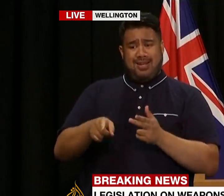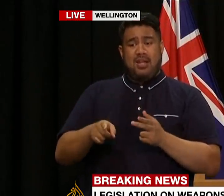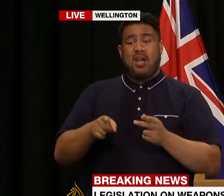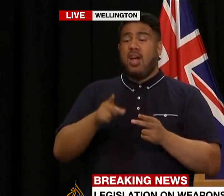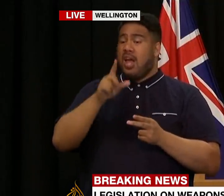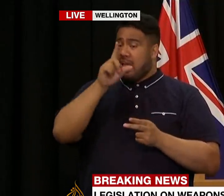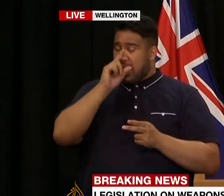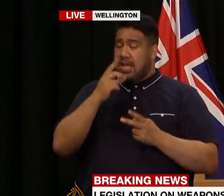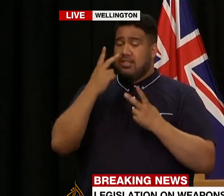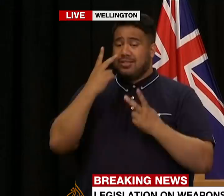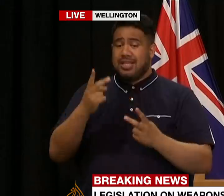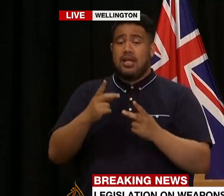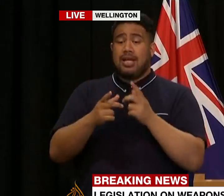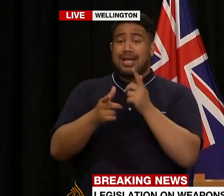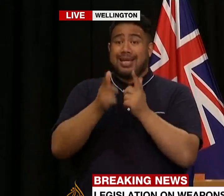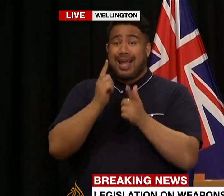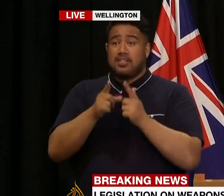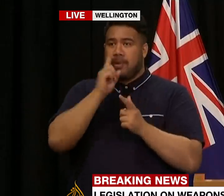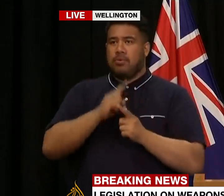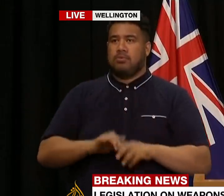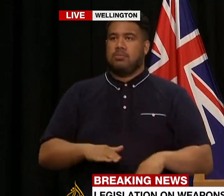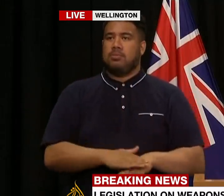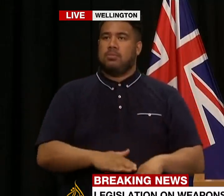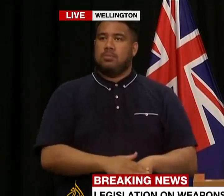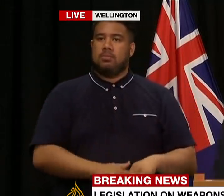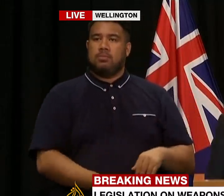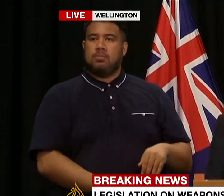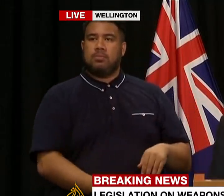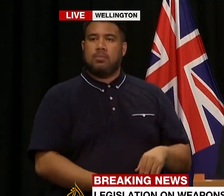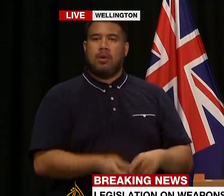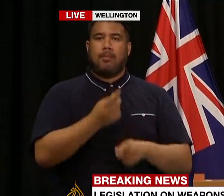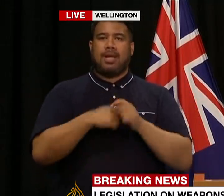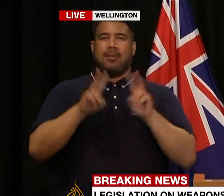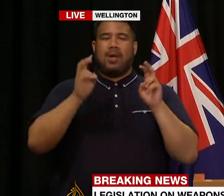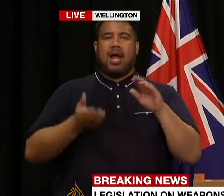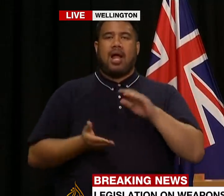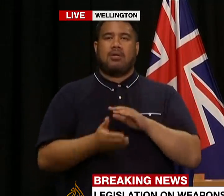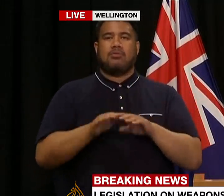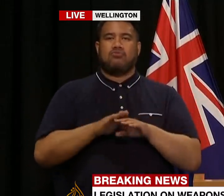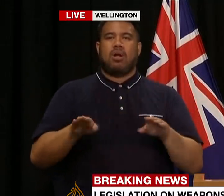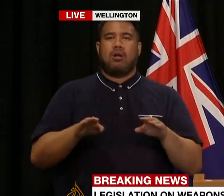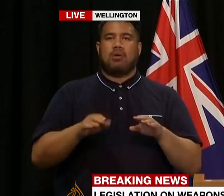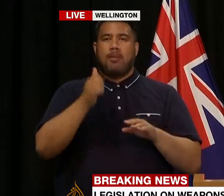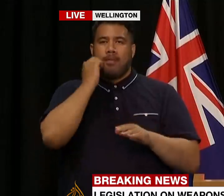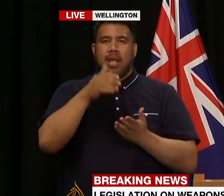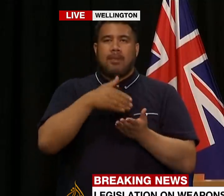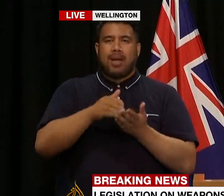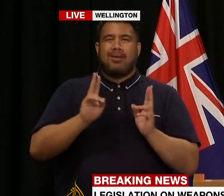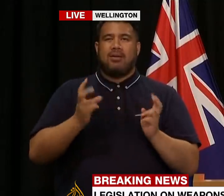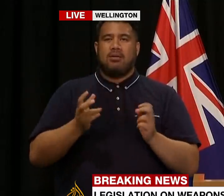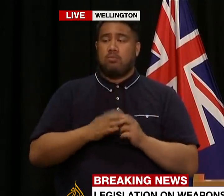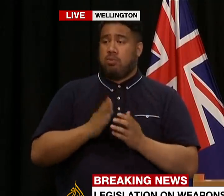whole lot of guns disappearing from the radar, going underground, so to speak, on the black market. These guns